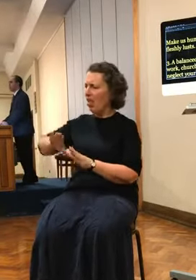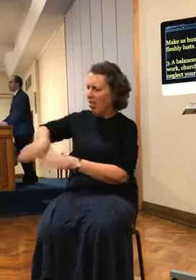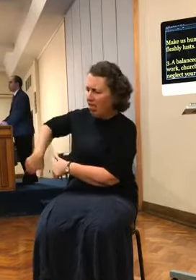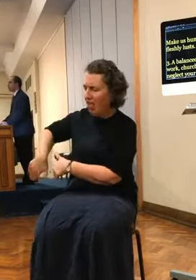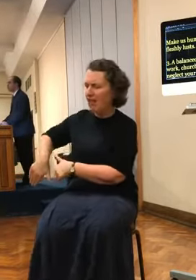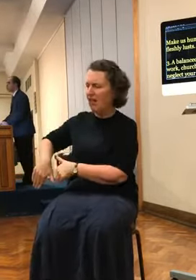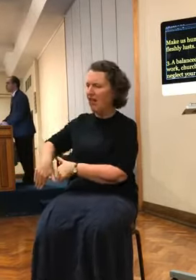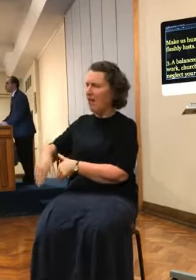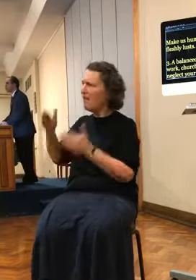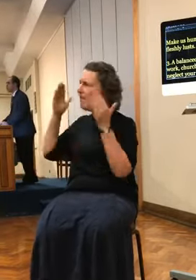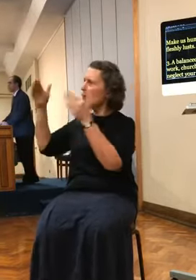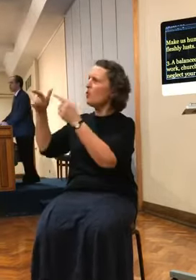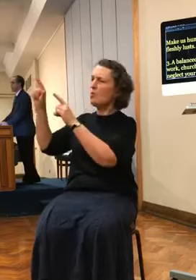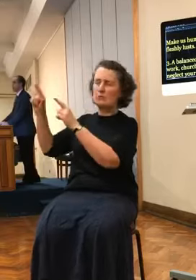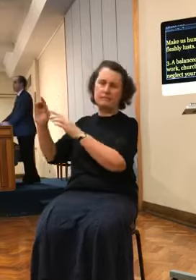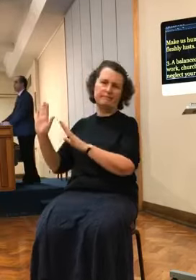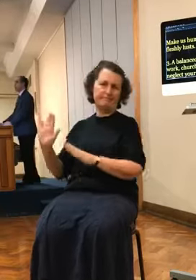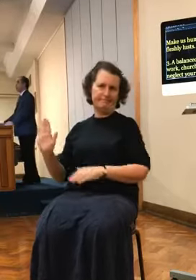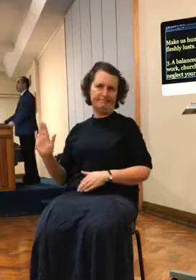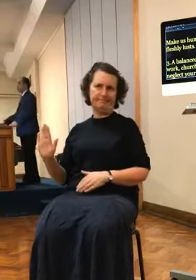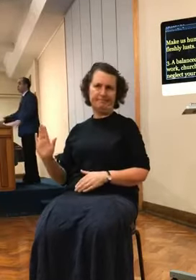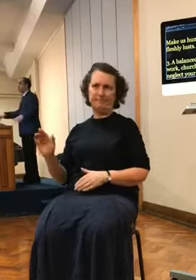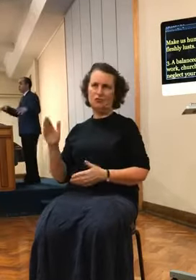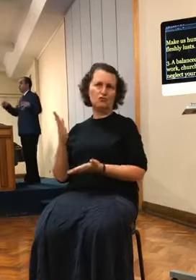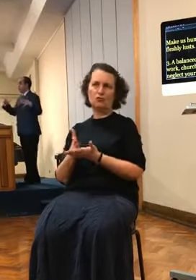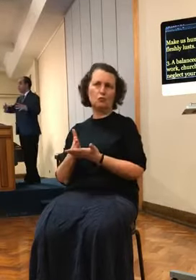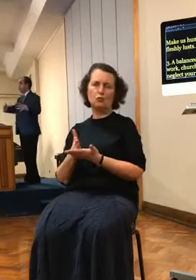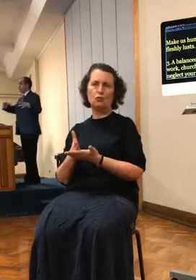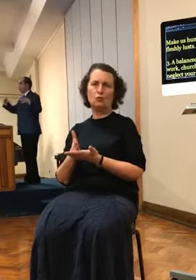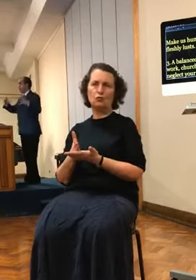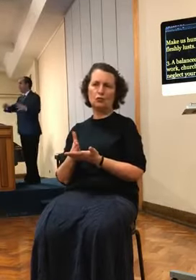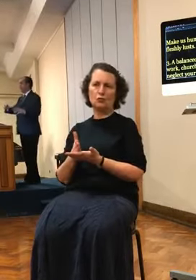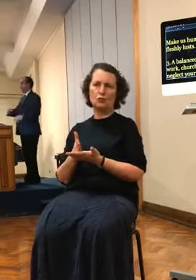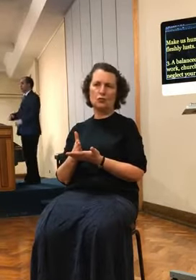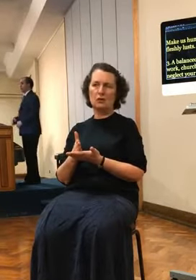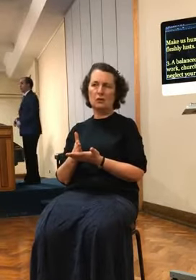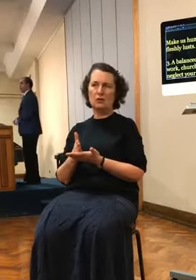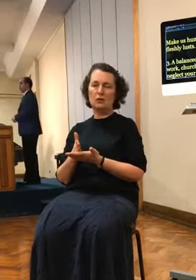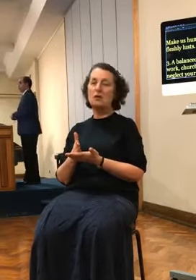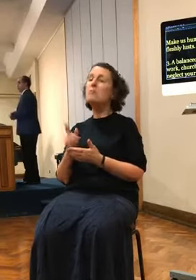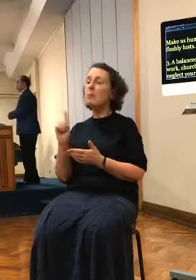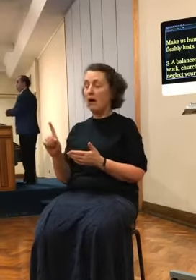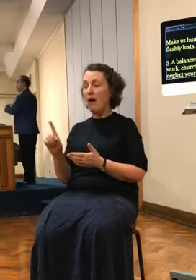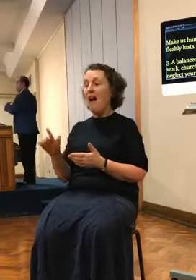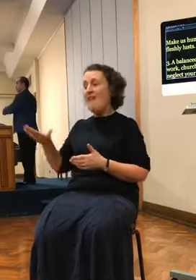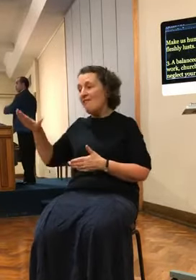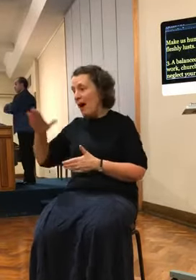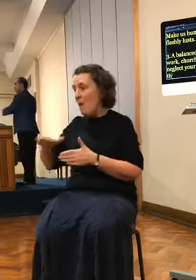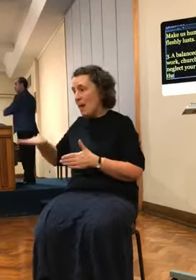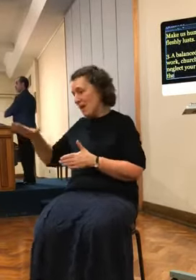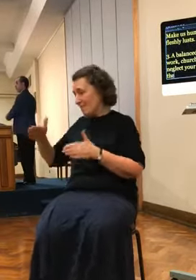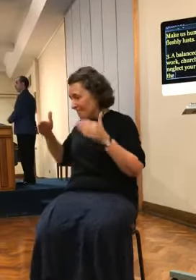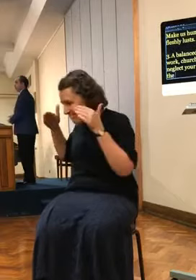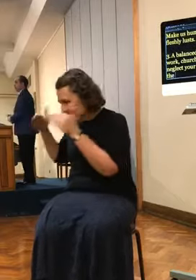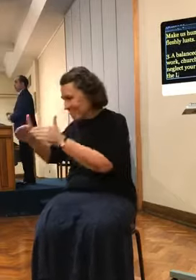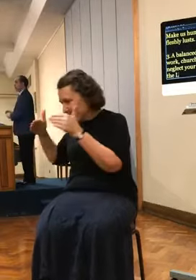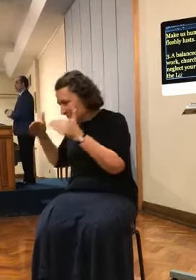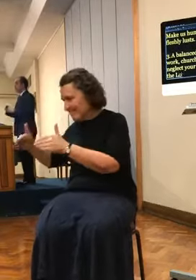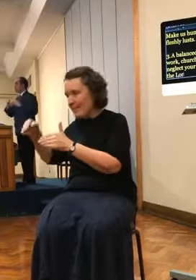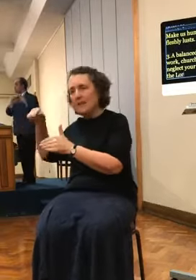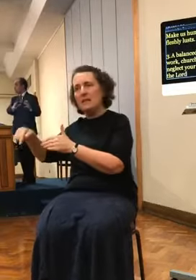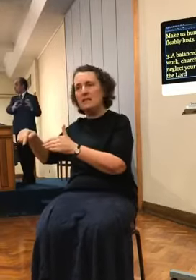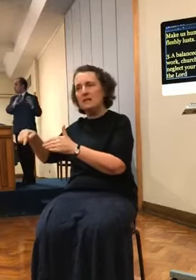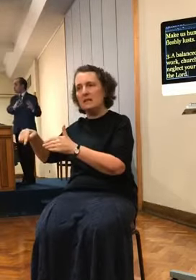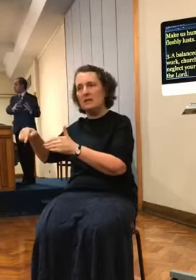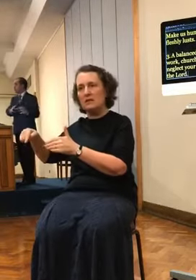be disproportionate. It's not all family, family. It's not all work, work. It's not